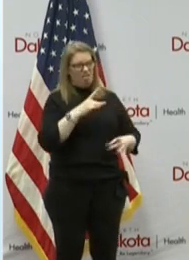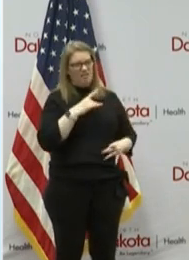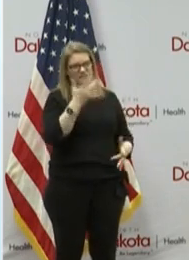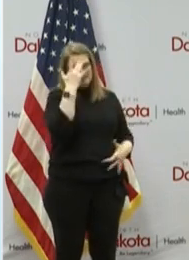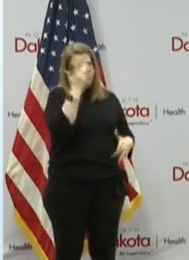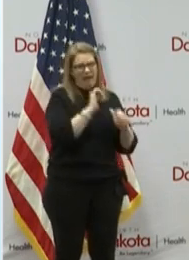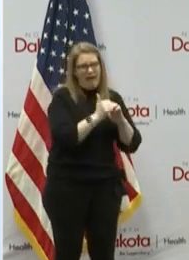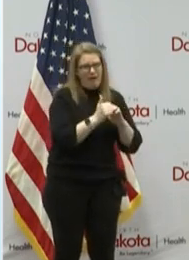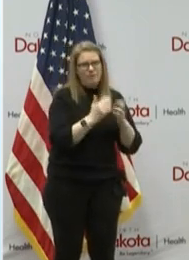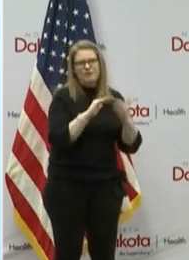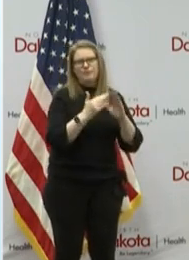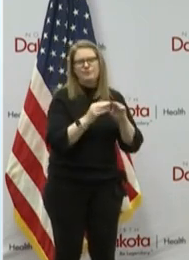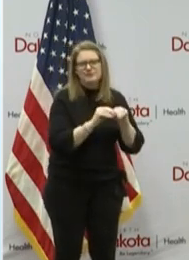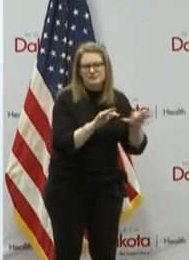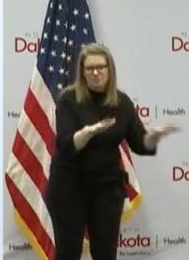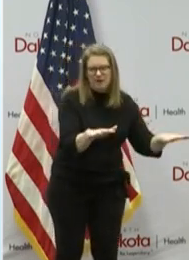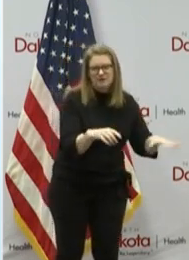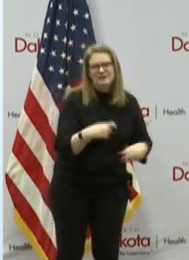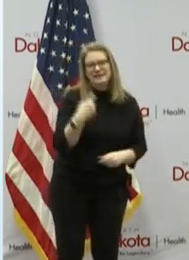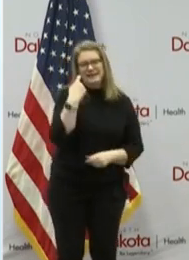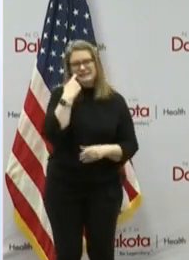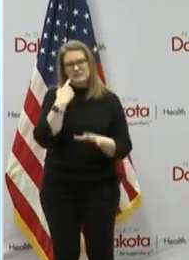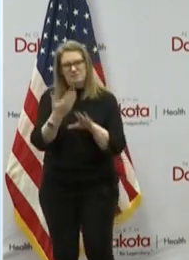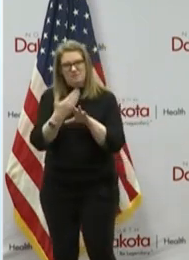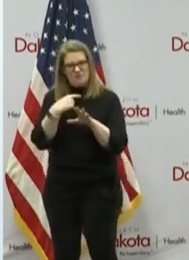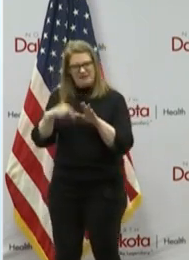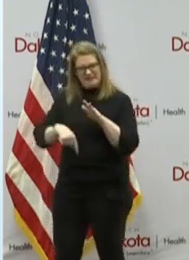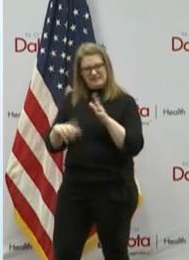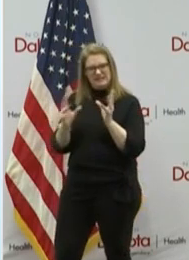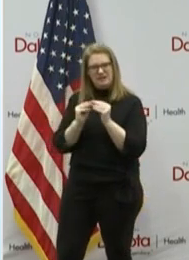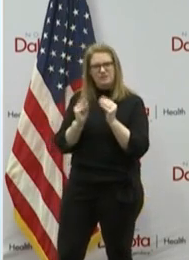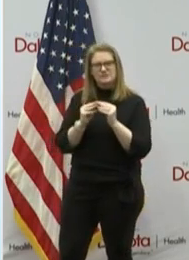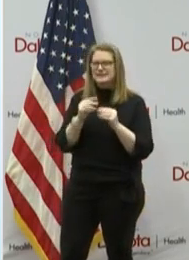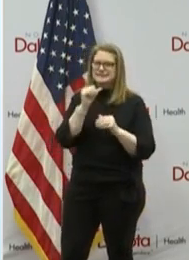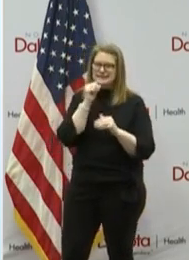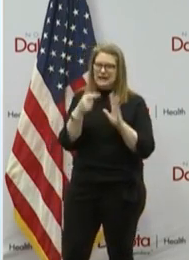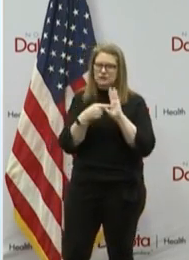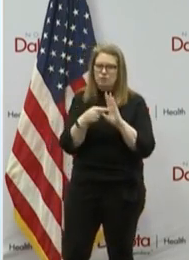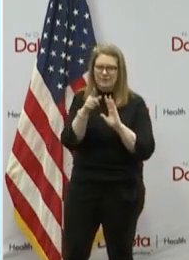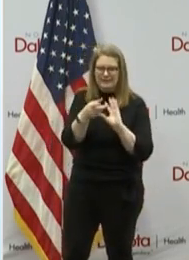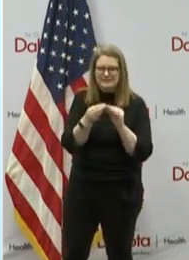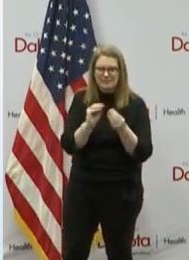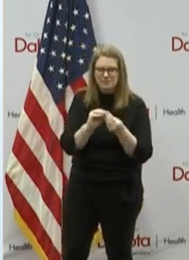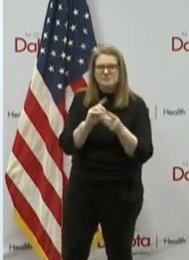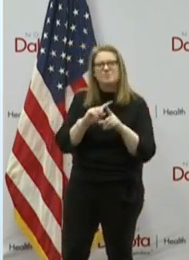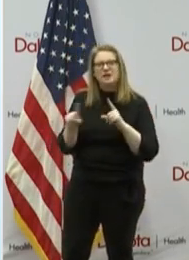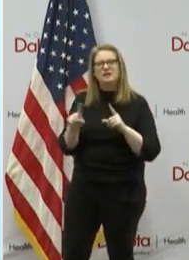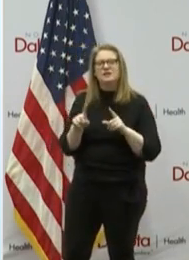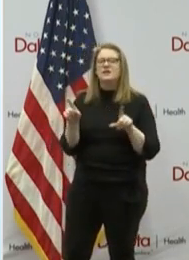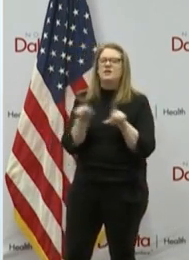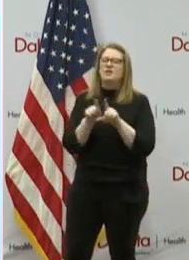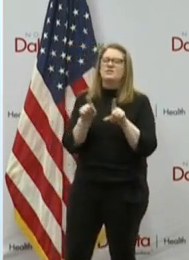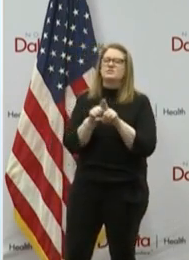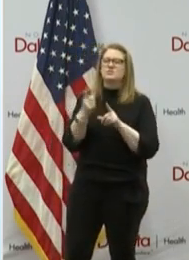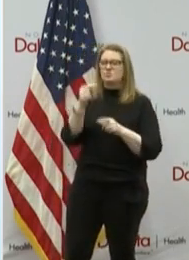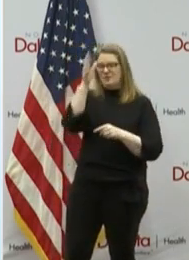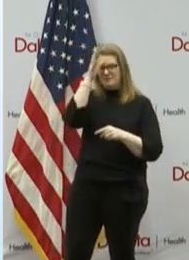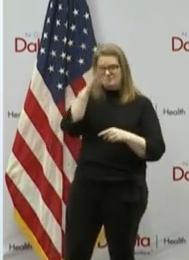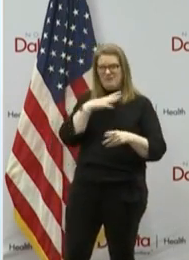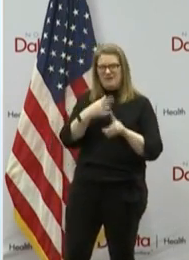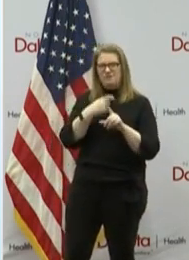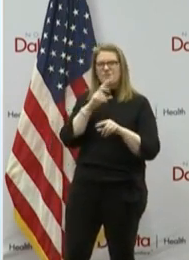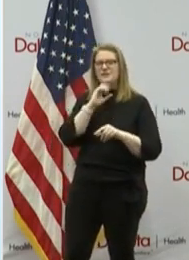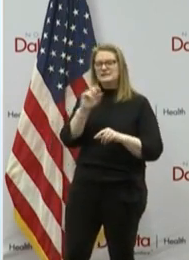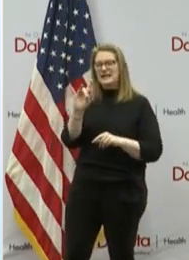And then just before this conference, not reflected in the data that we have here, but we did learn that a man in his 80s